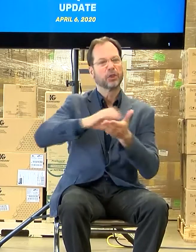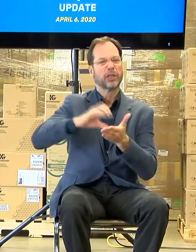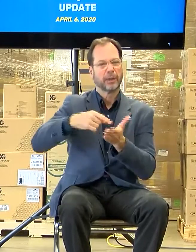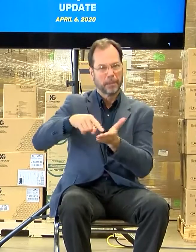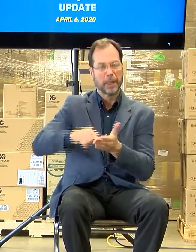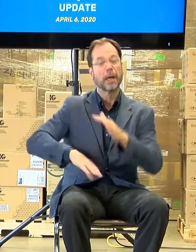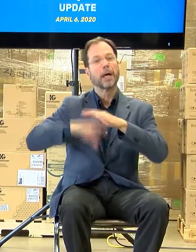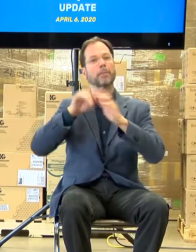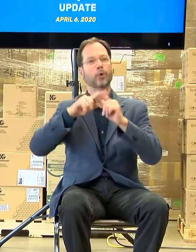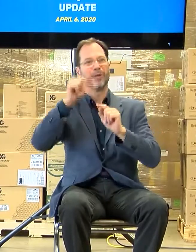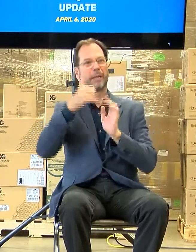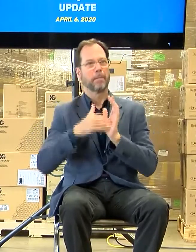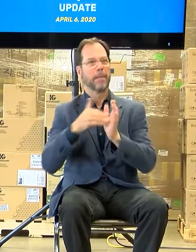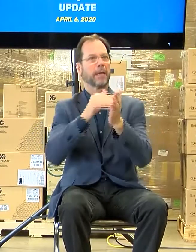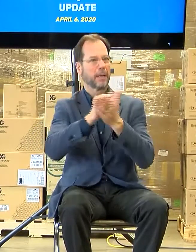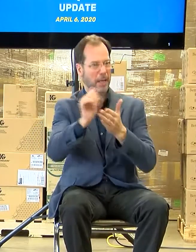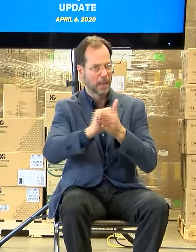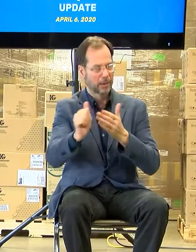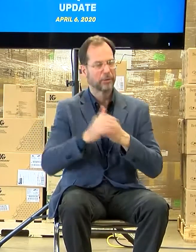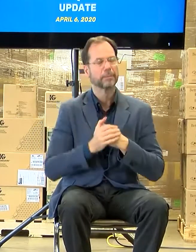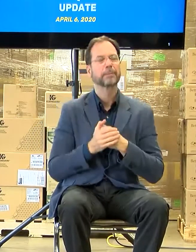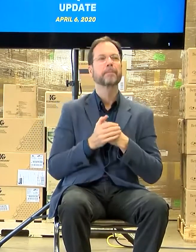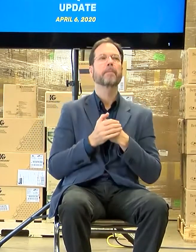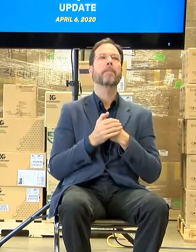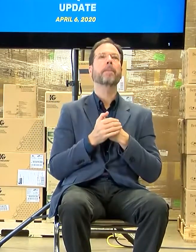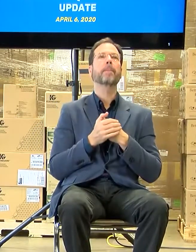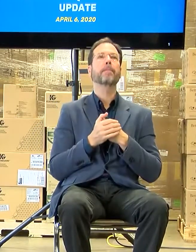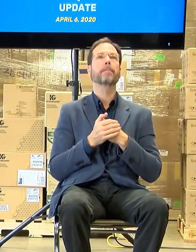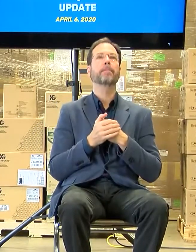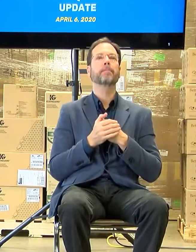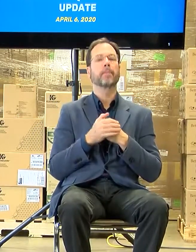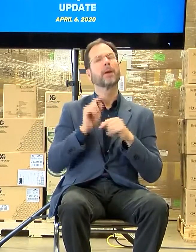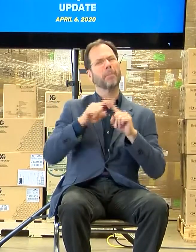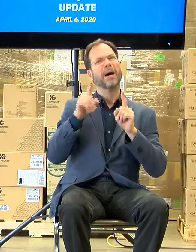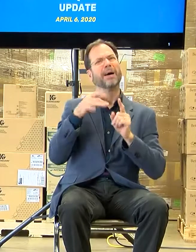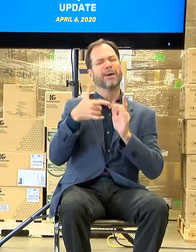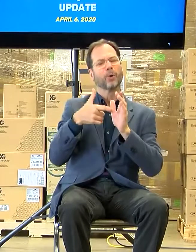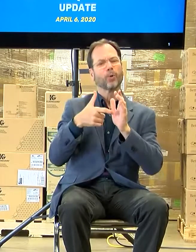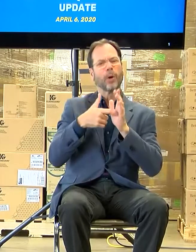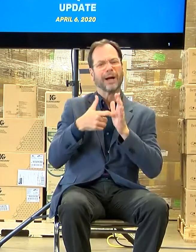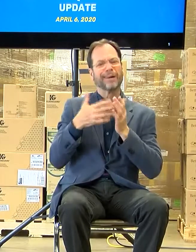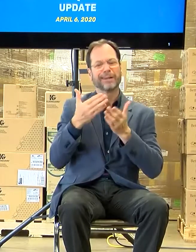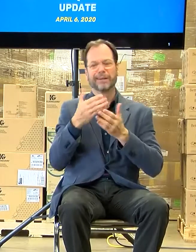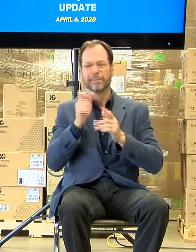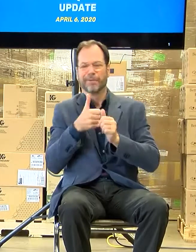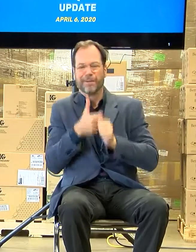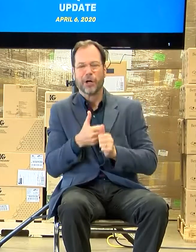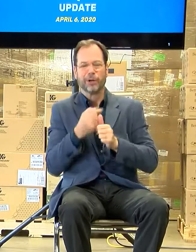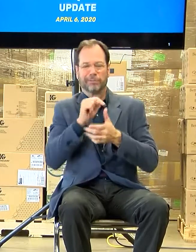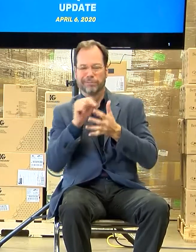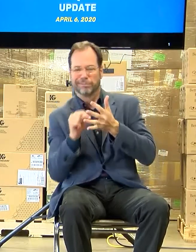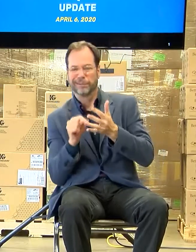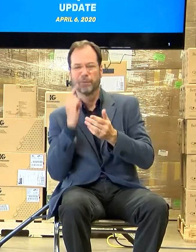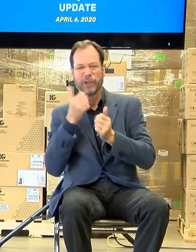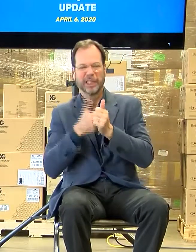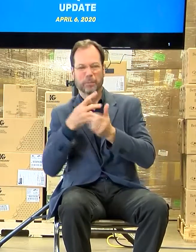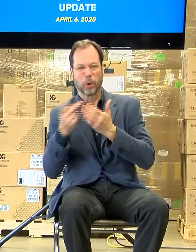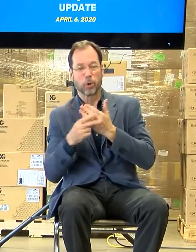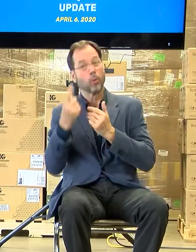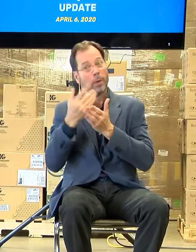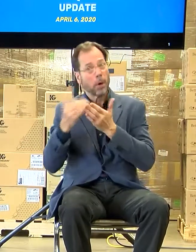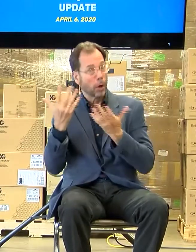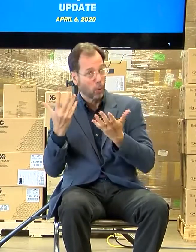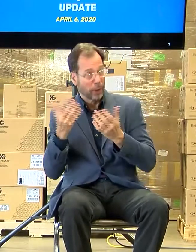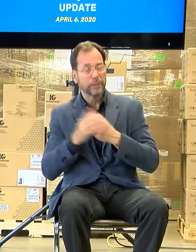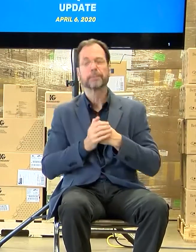million. There are certain qualifying specifics about each of those loan programs. One of the aspects about